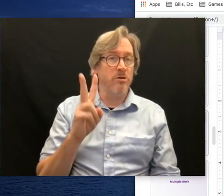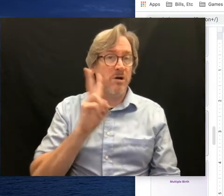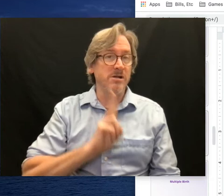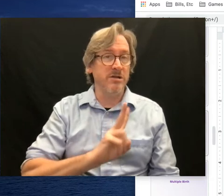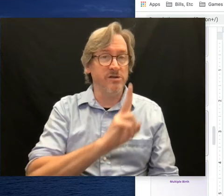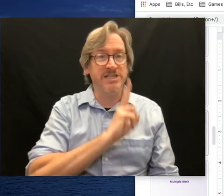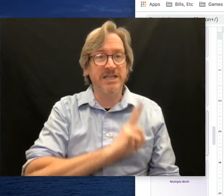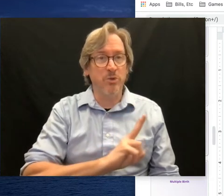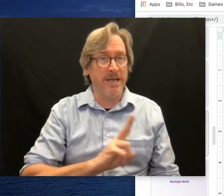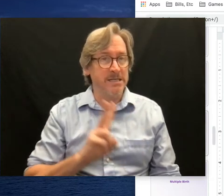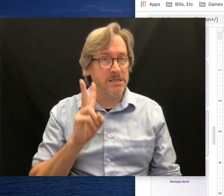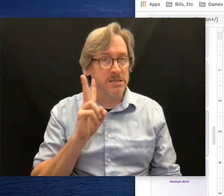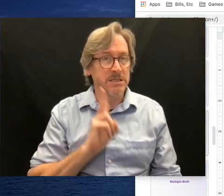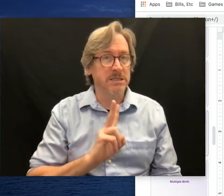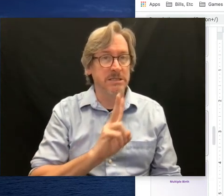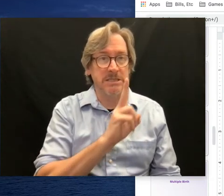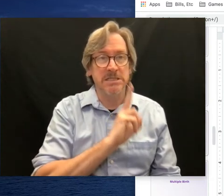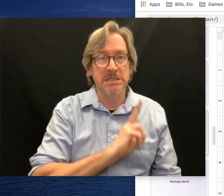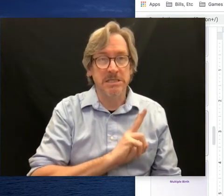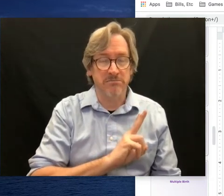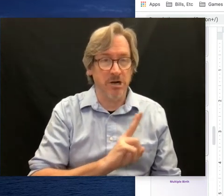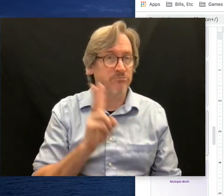So you'll see twins,